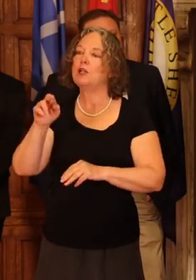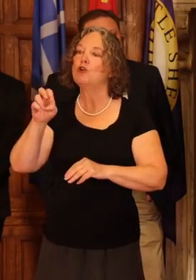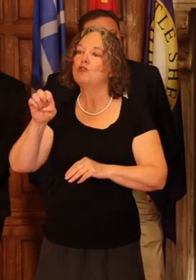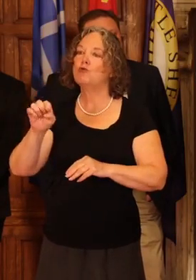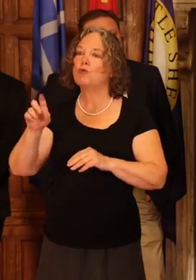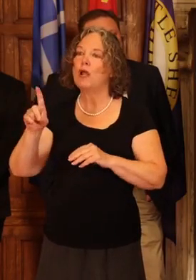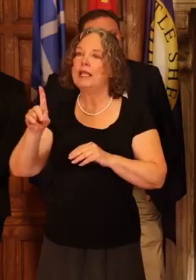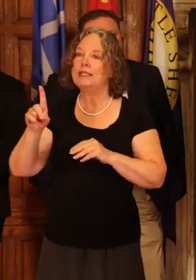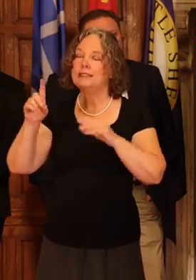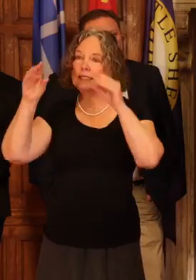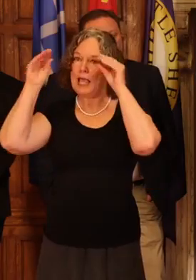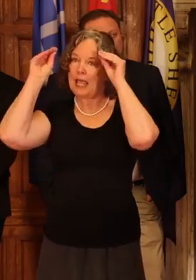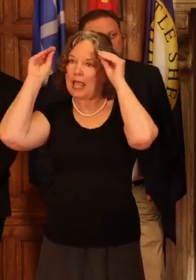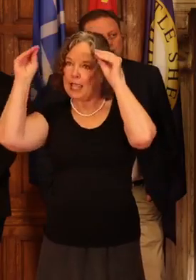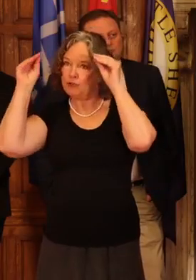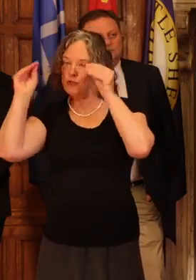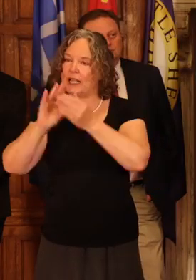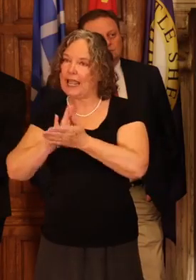Education